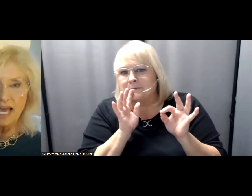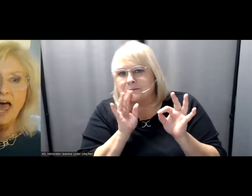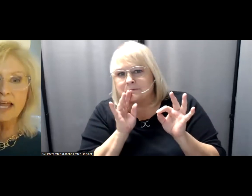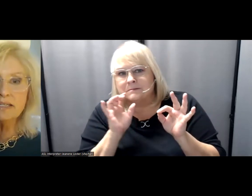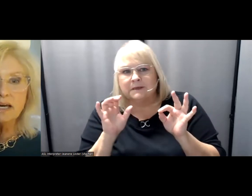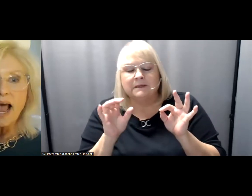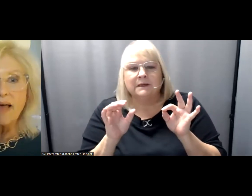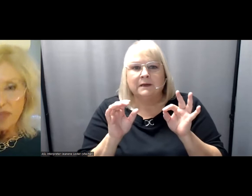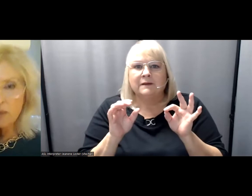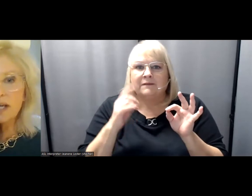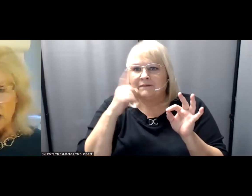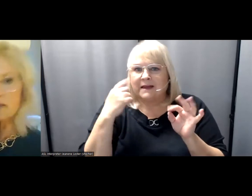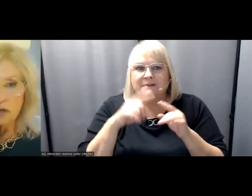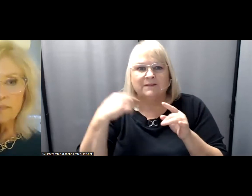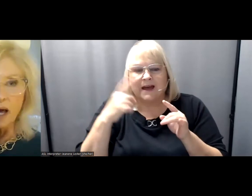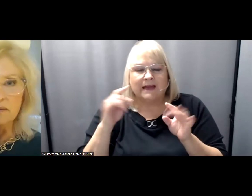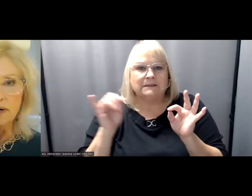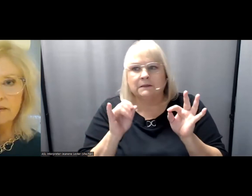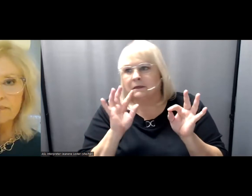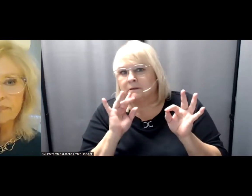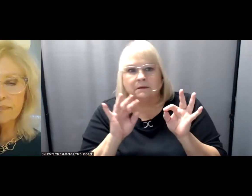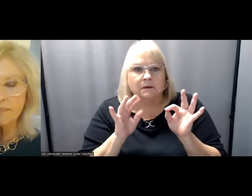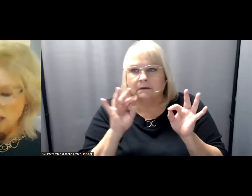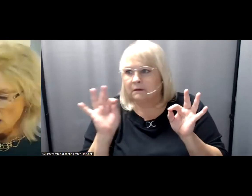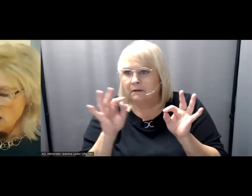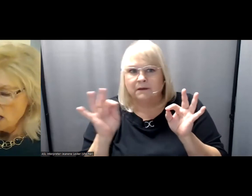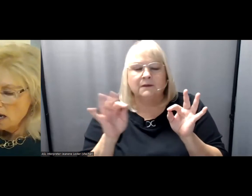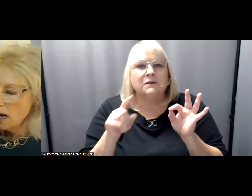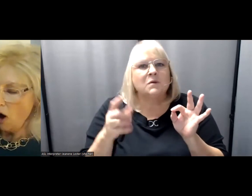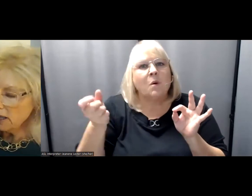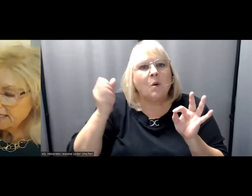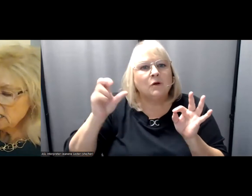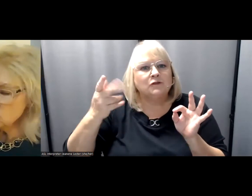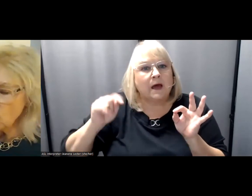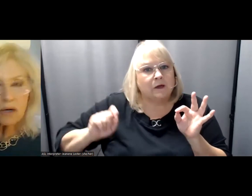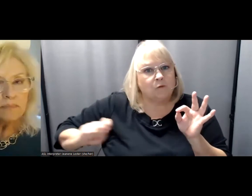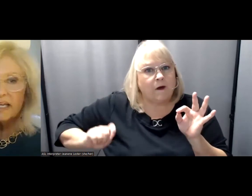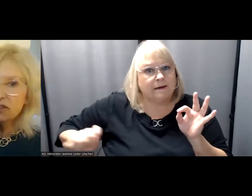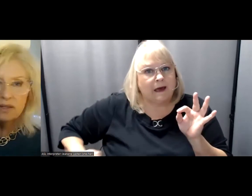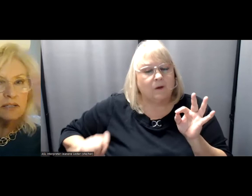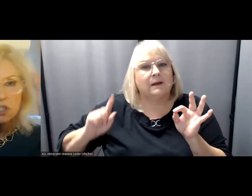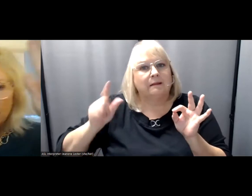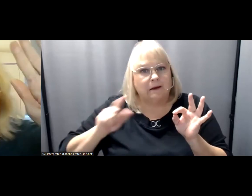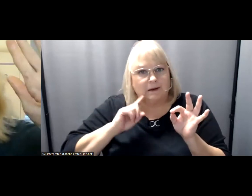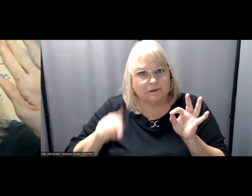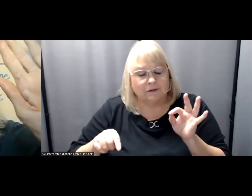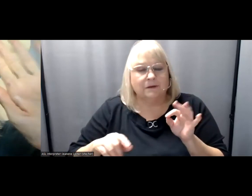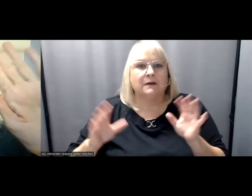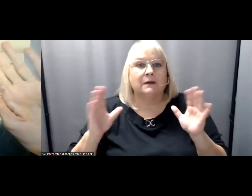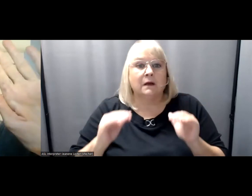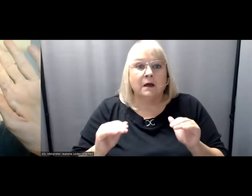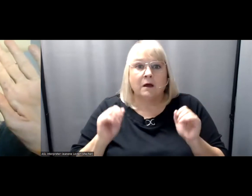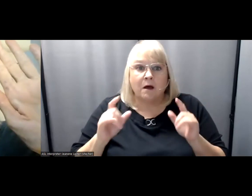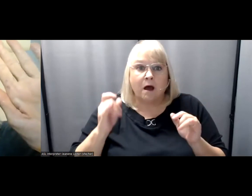till the end, and then we can answer them then, right? All ideas welcome. Get your hand up in